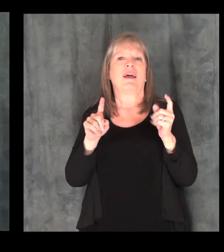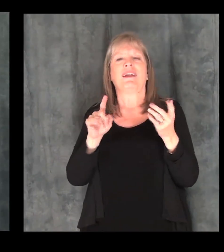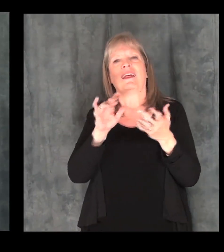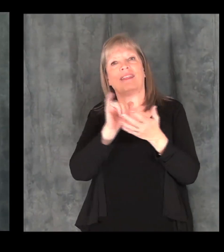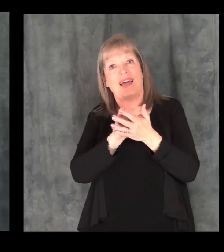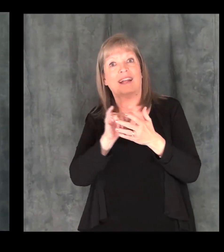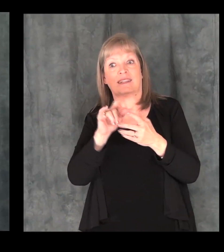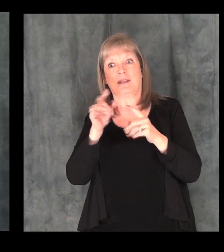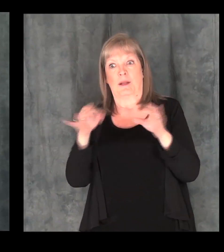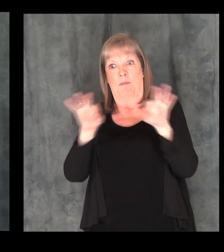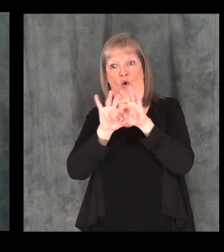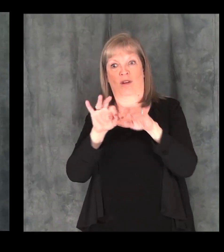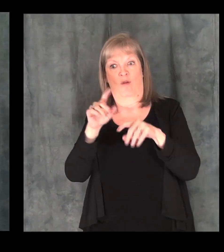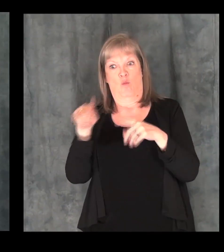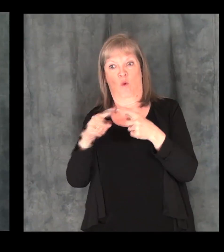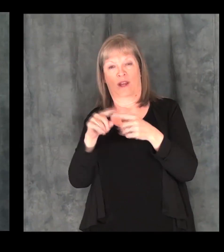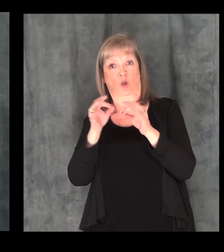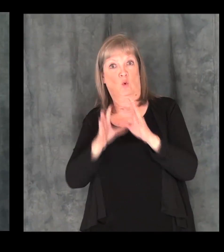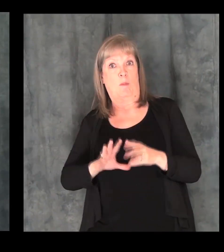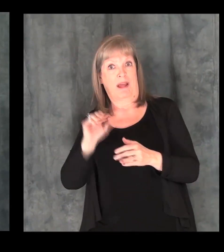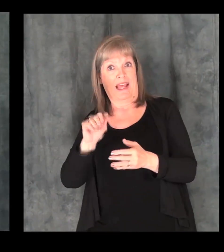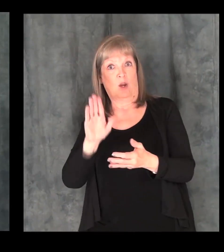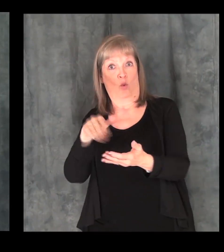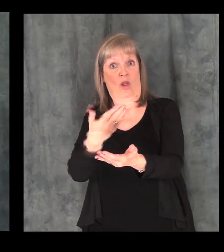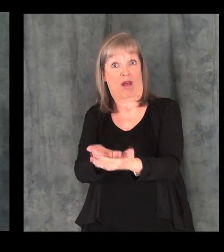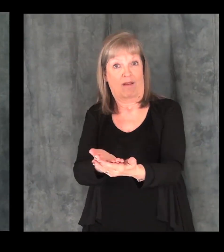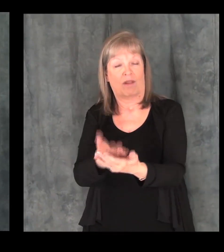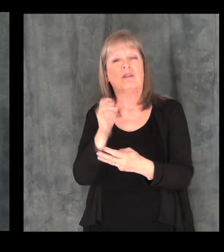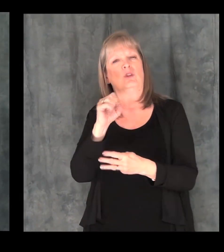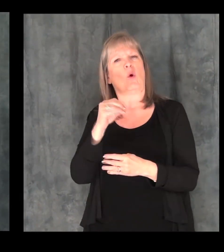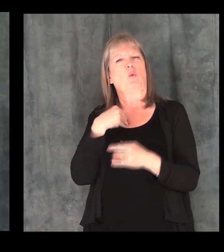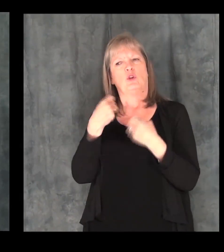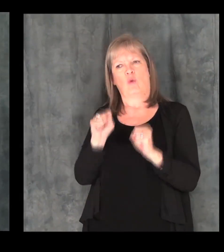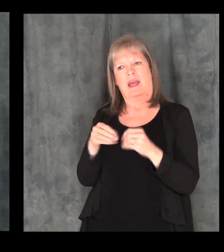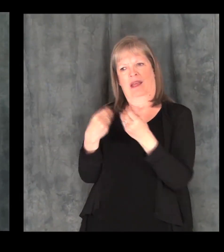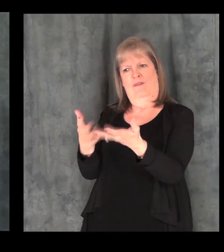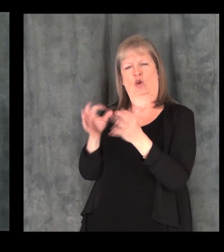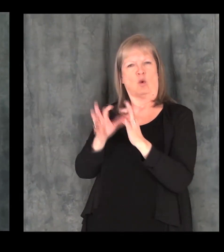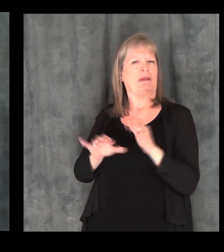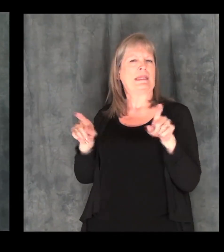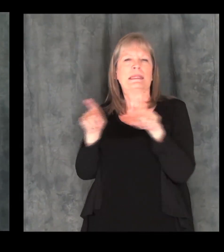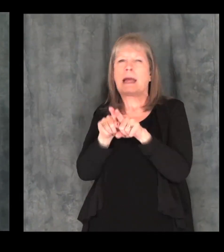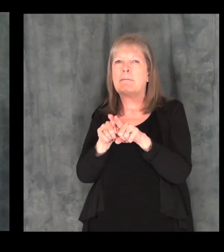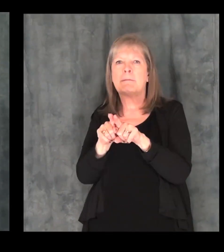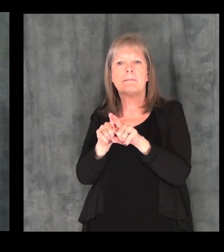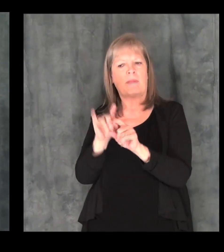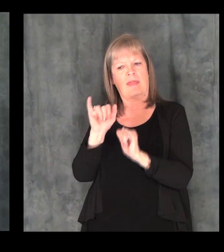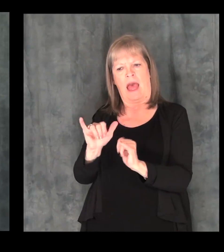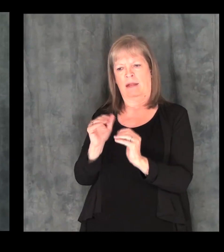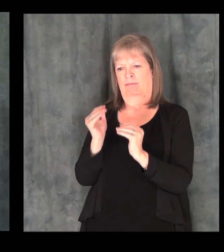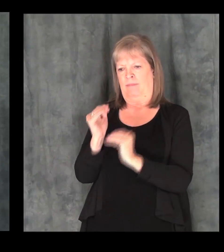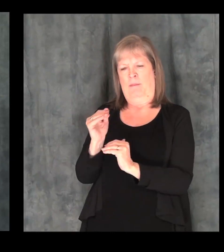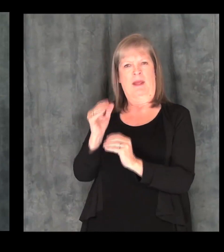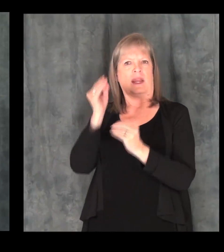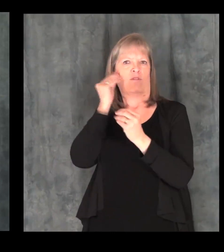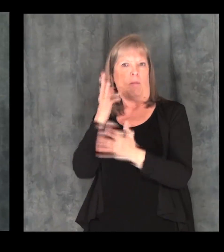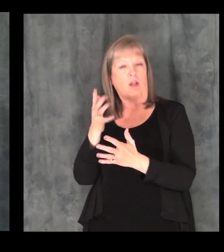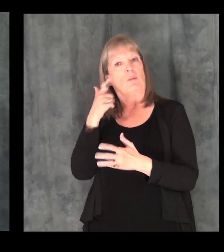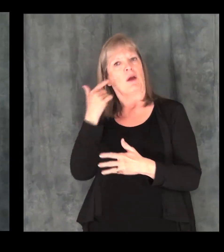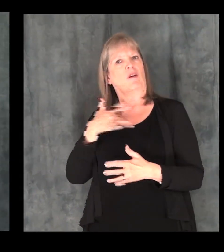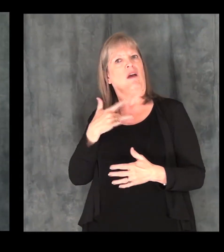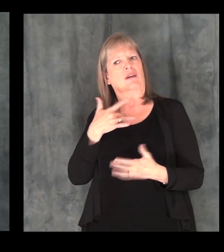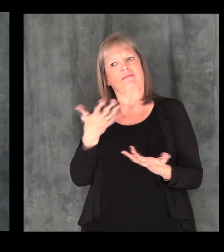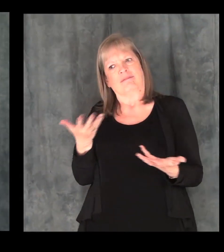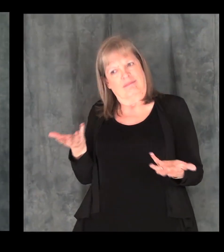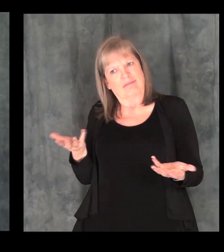interpreter when you get there. So we actually provided them with pretty much the same information in this instance, because we felt that if the interpreters